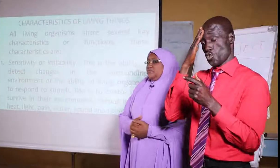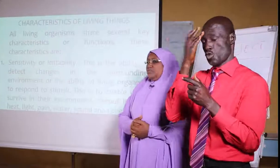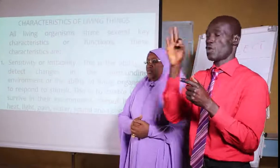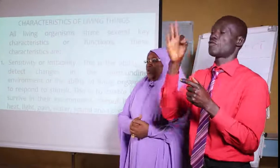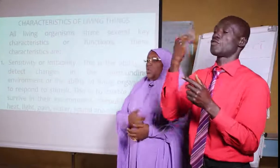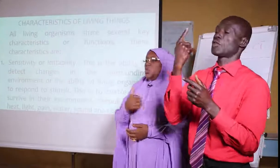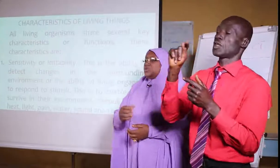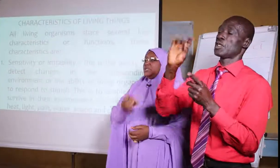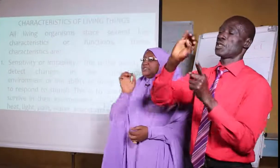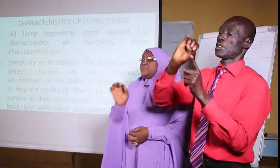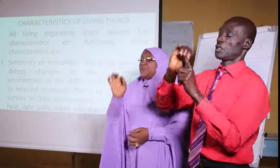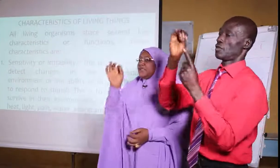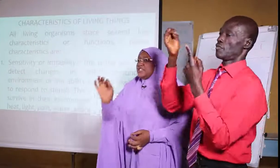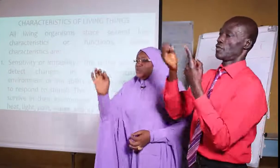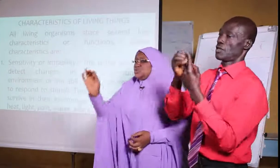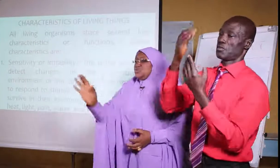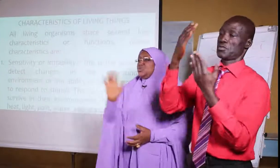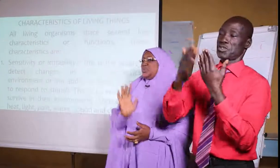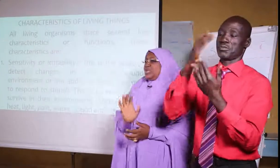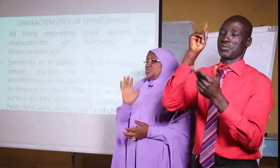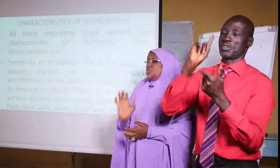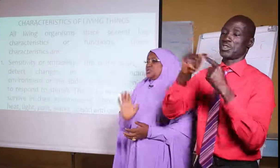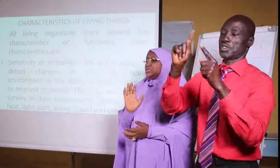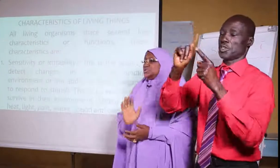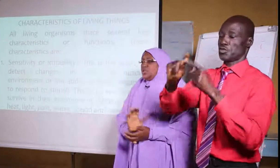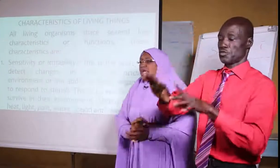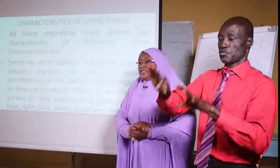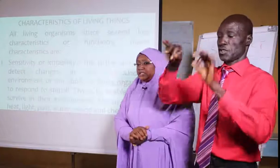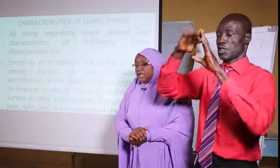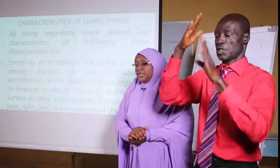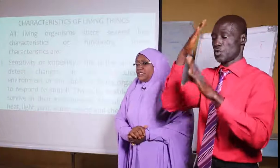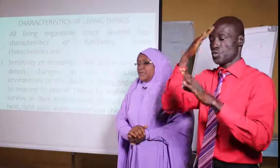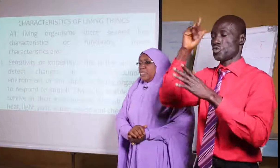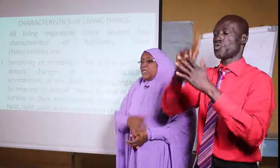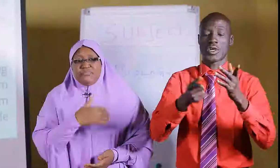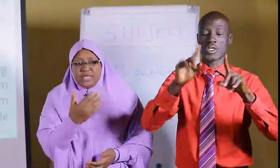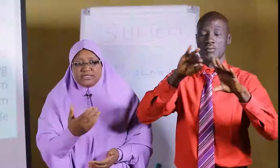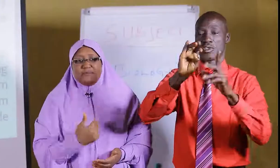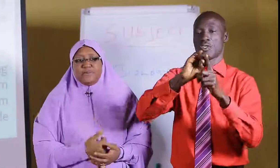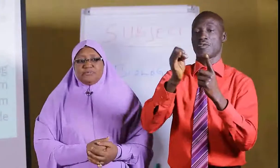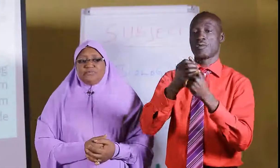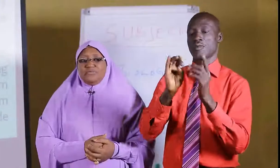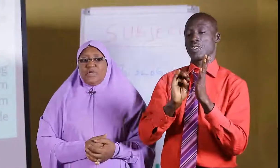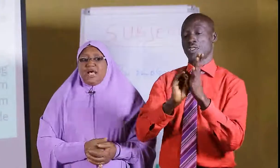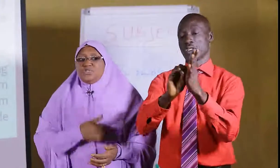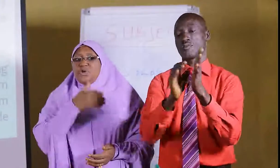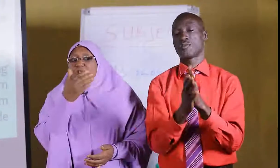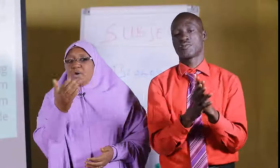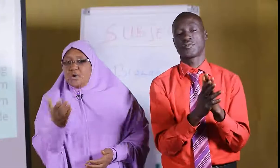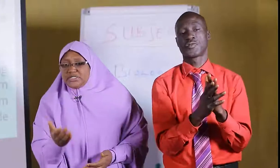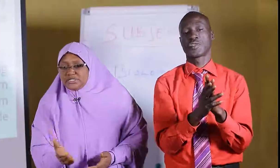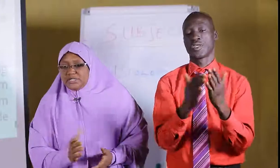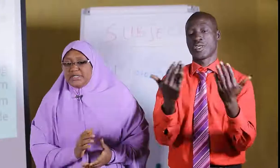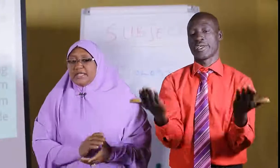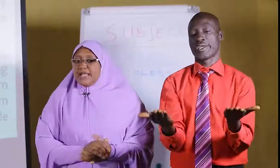environment. Or we say simply response to stimuli is what is known as irritability. Example, as you are